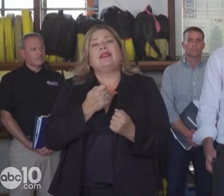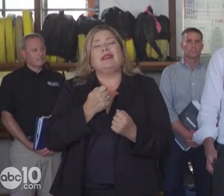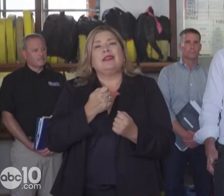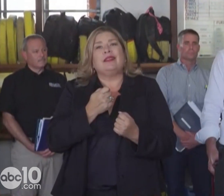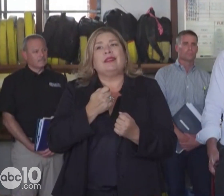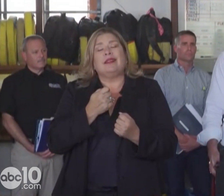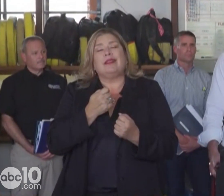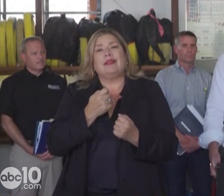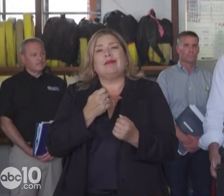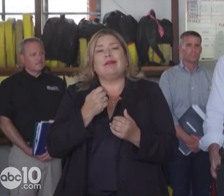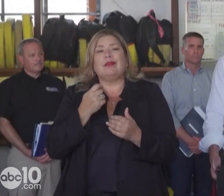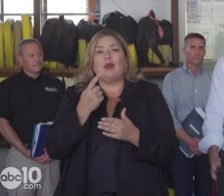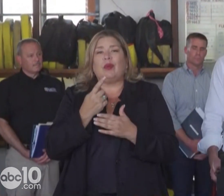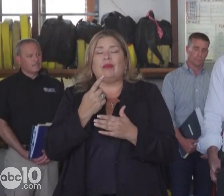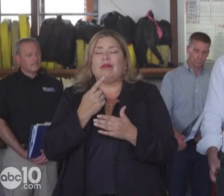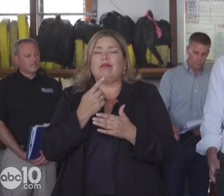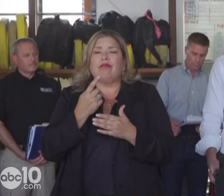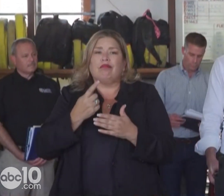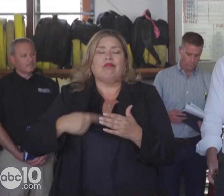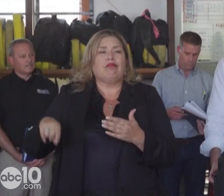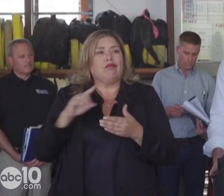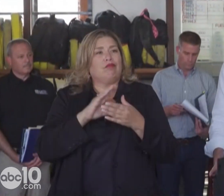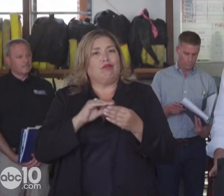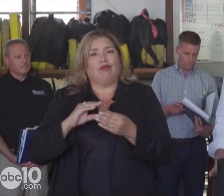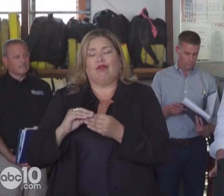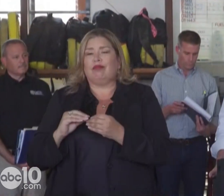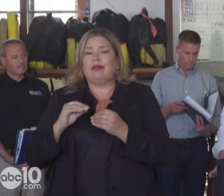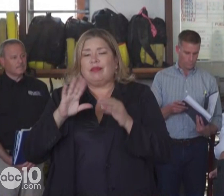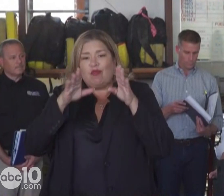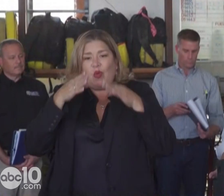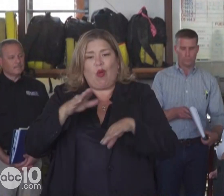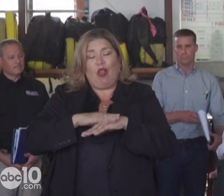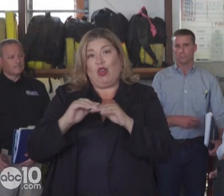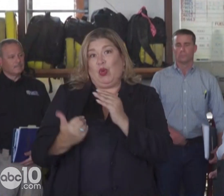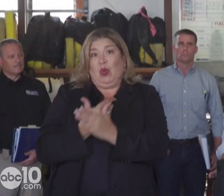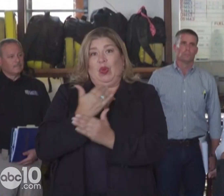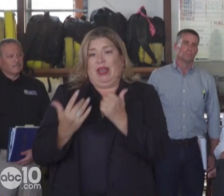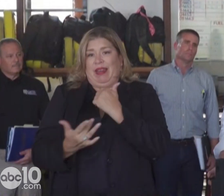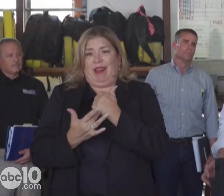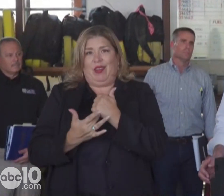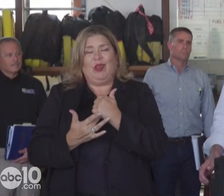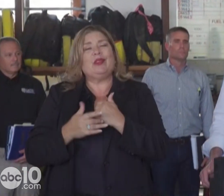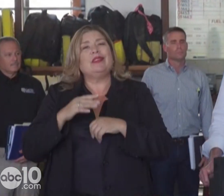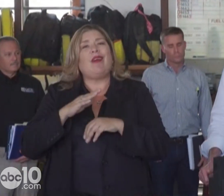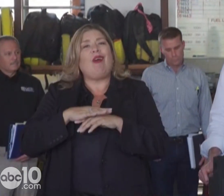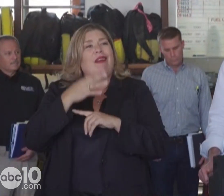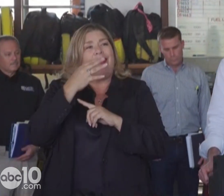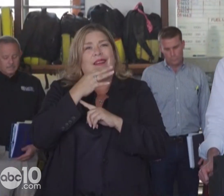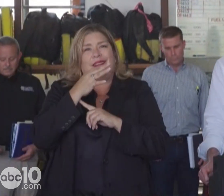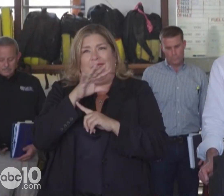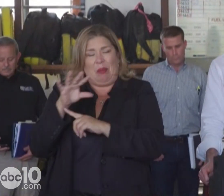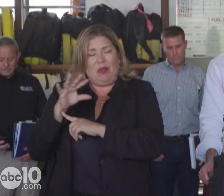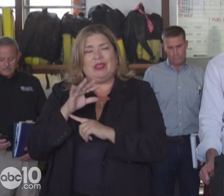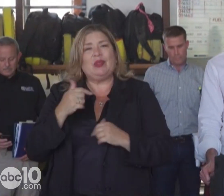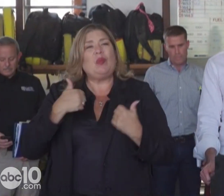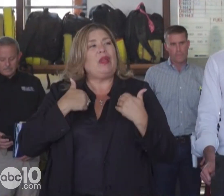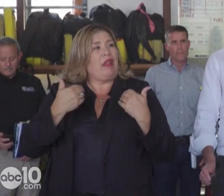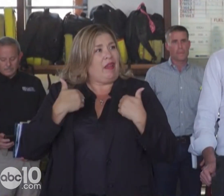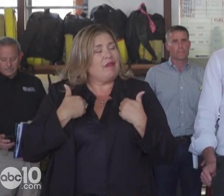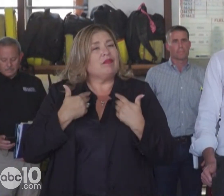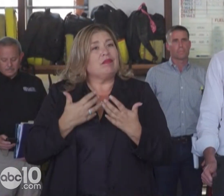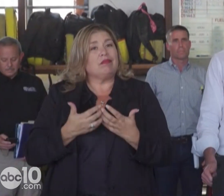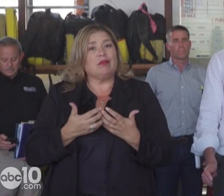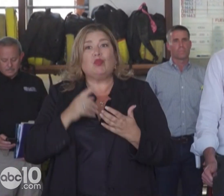though understandably it was given, to the new technologies we're rolling out on cameras. We have